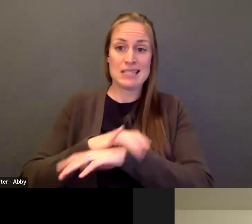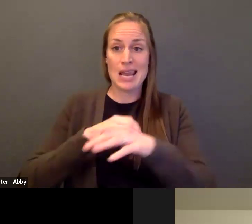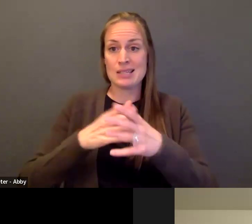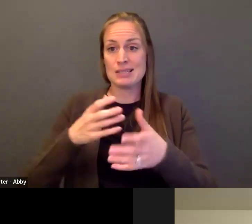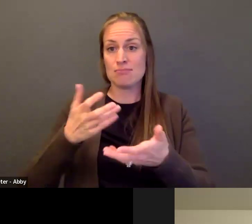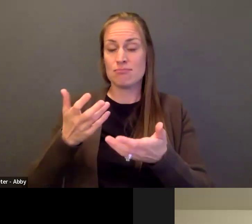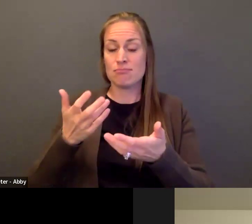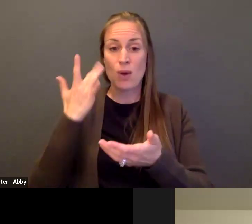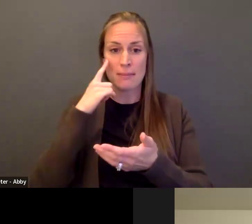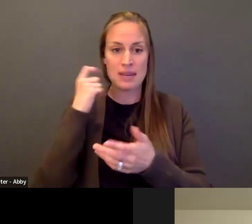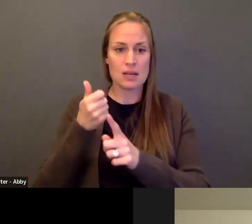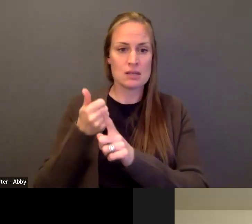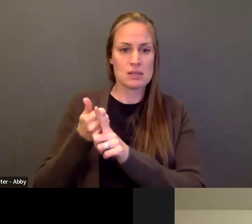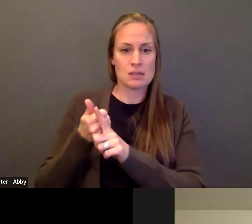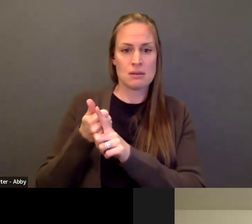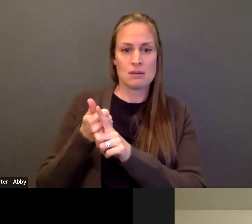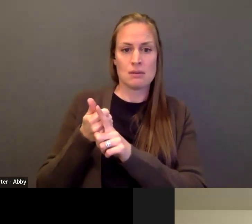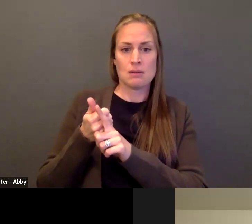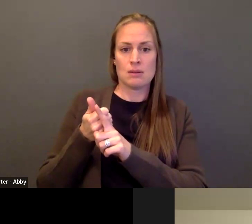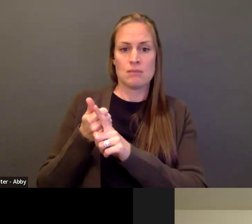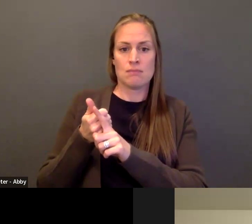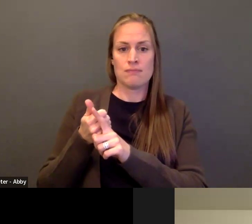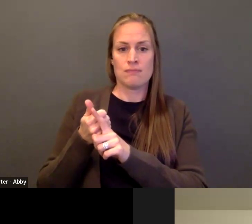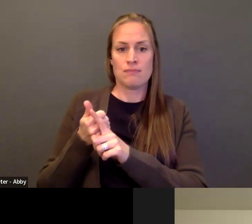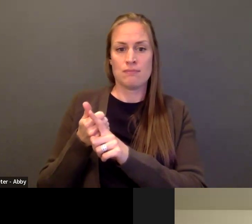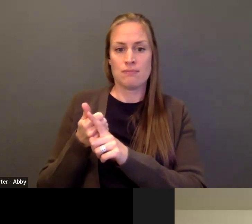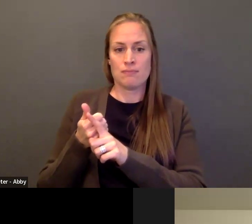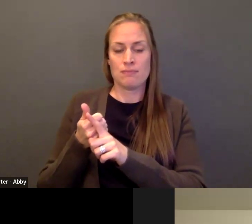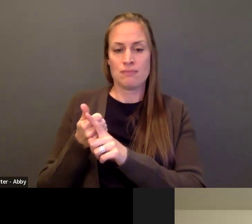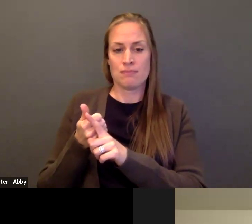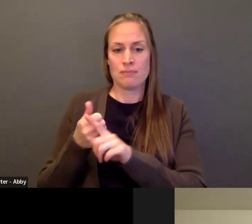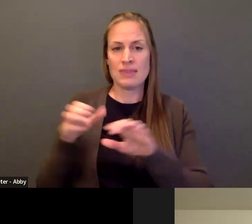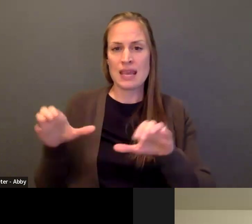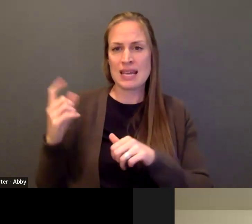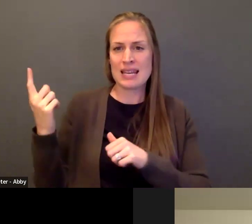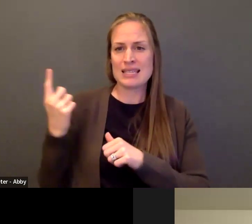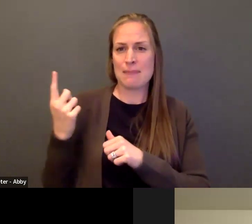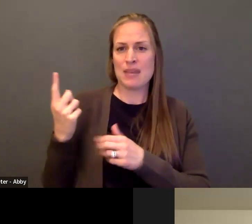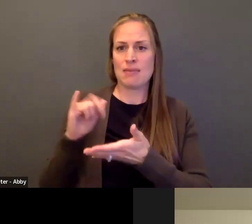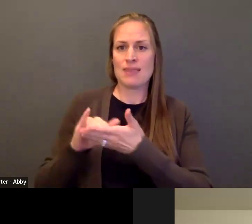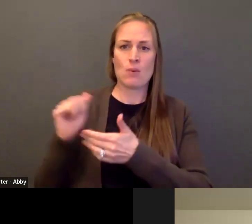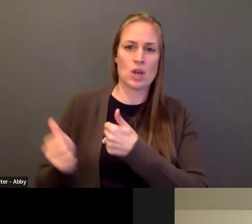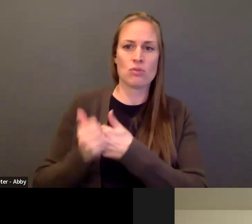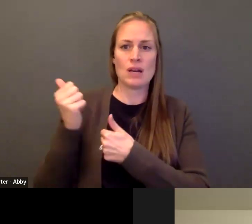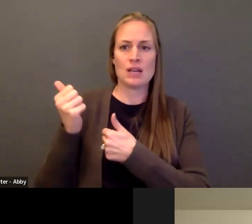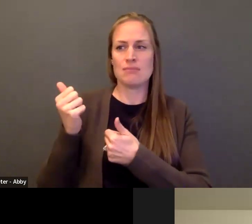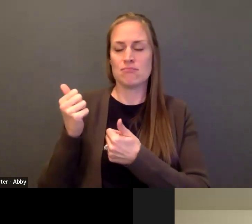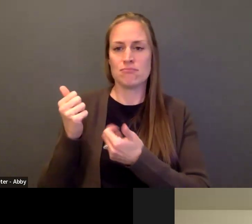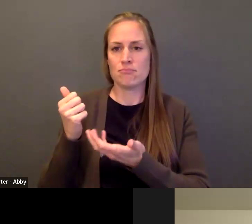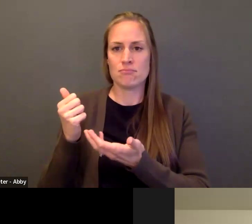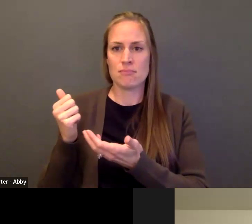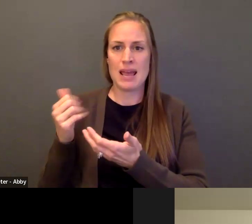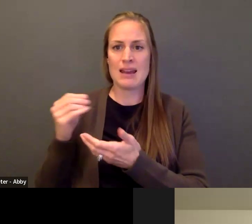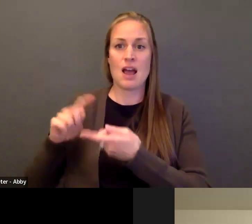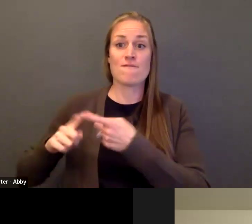really kind of underestimated as being something that's happening. And they're facing charges for it, you know, whether it was theft, whether it was some kind of